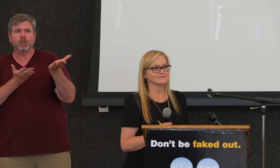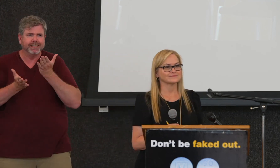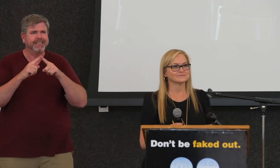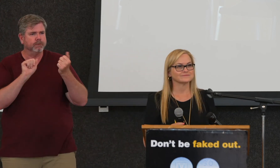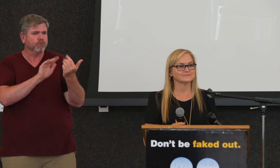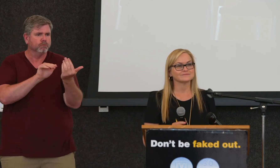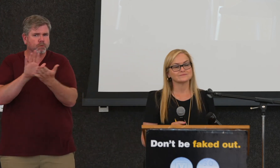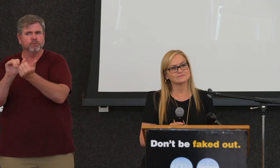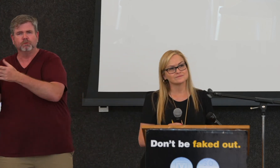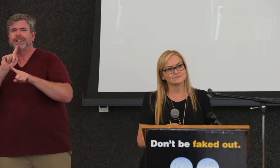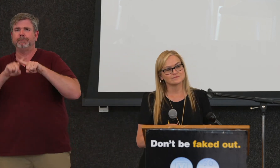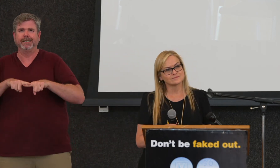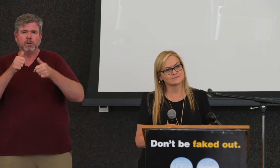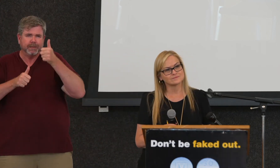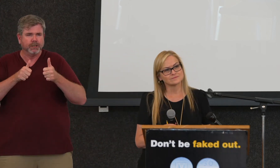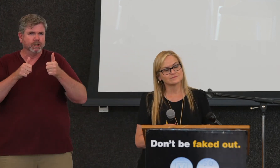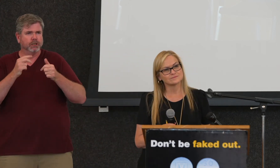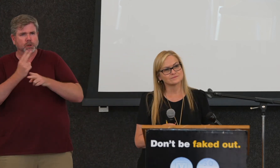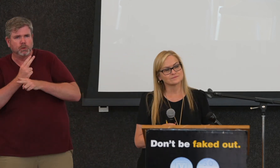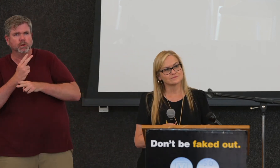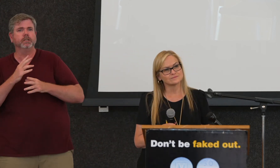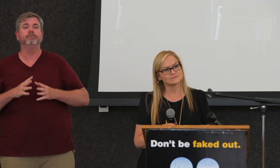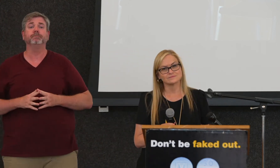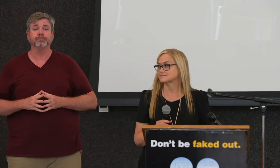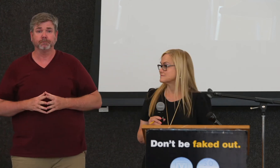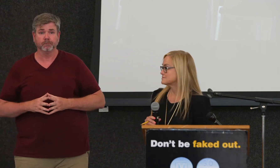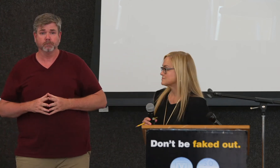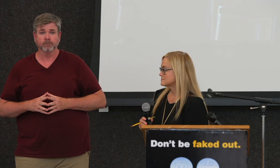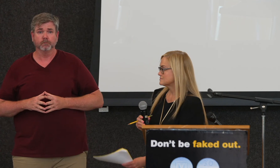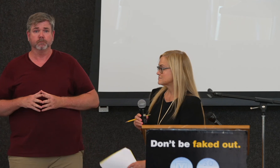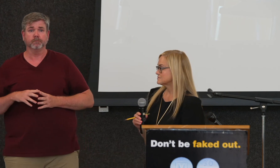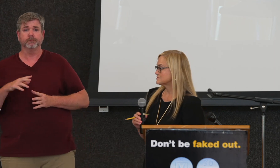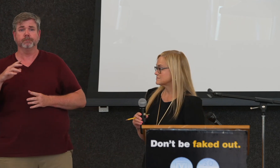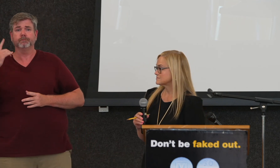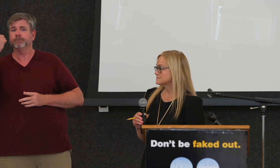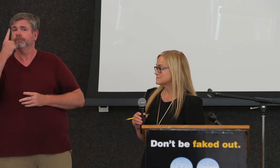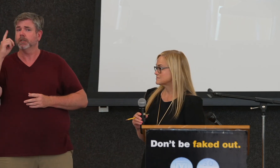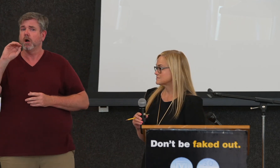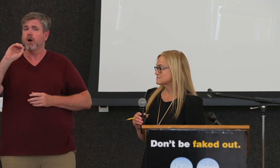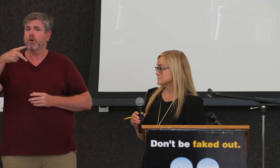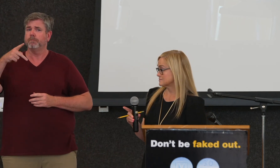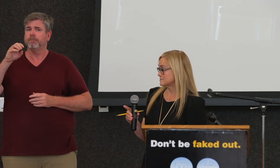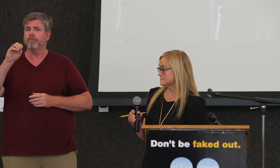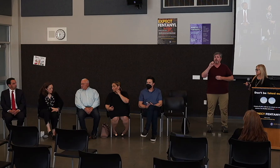I was just wondering about the opioid blocker. How does it work? Like, what's the science behind that?